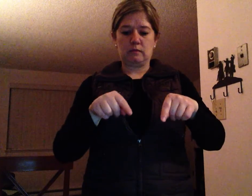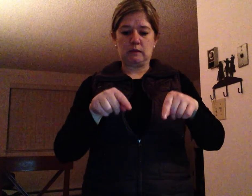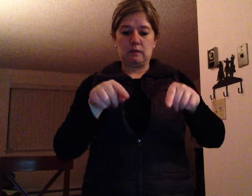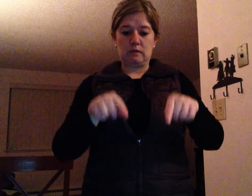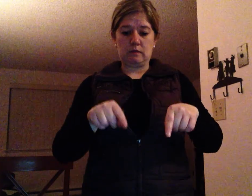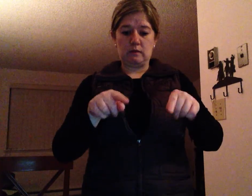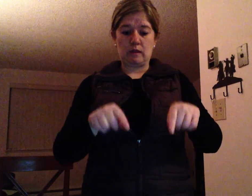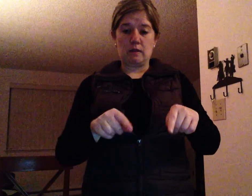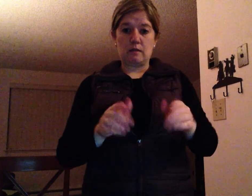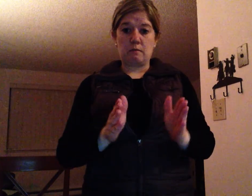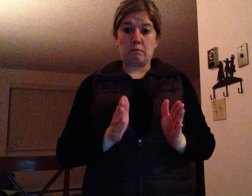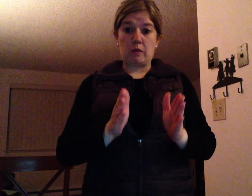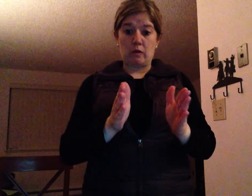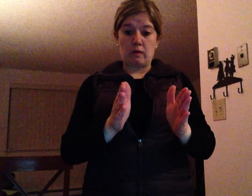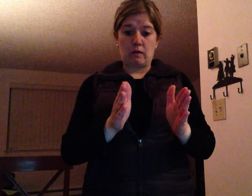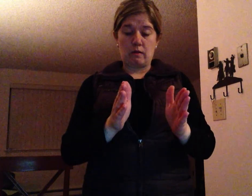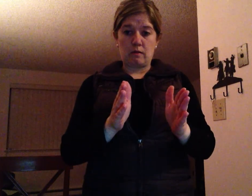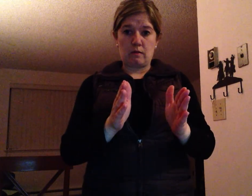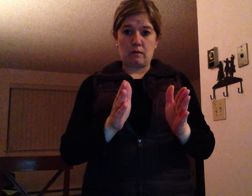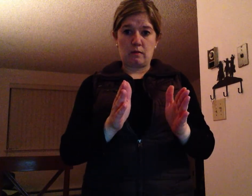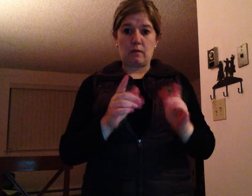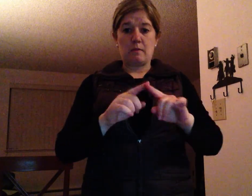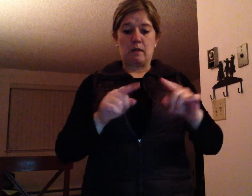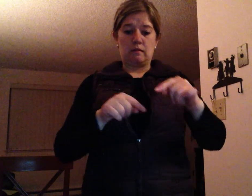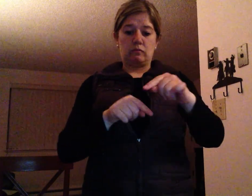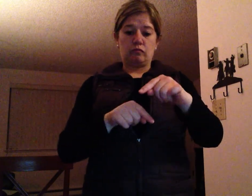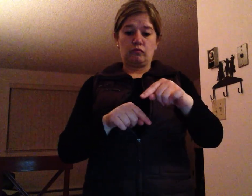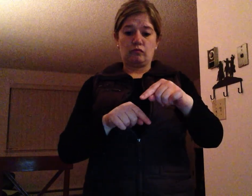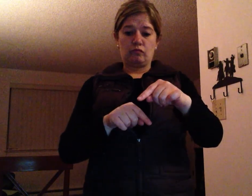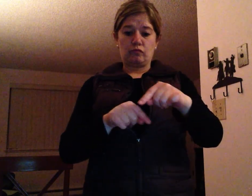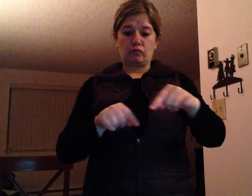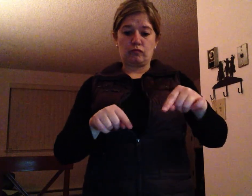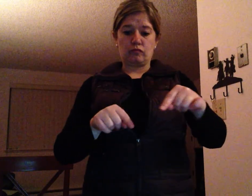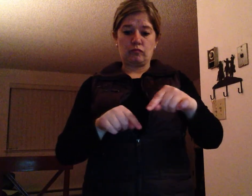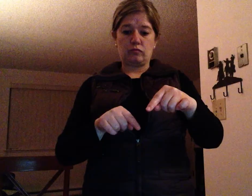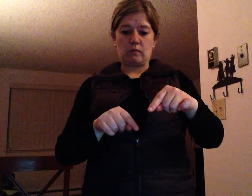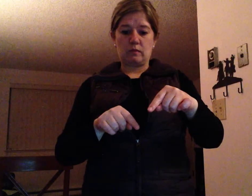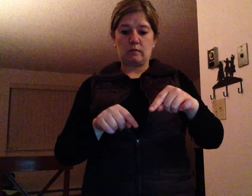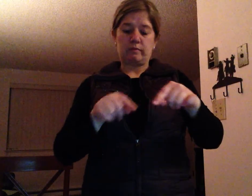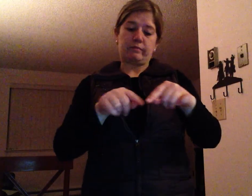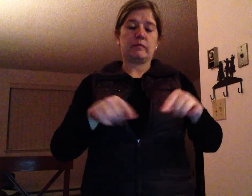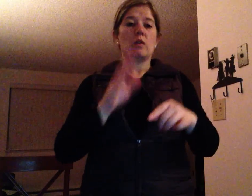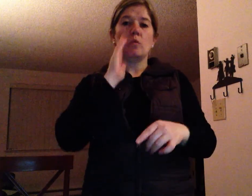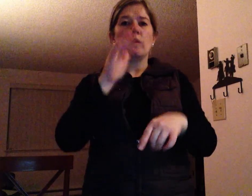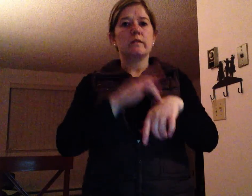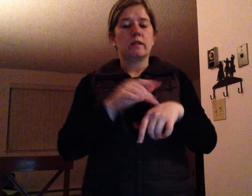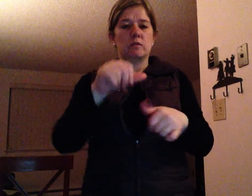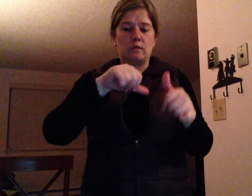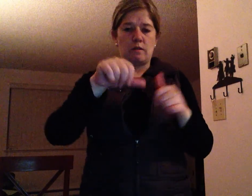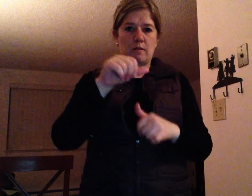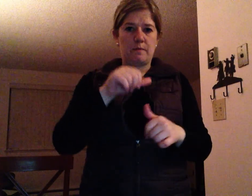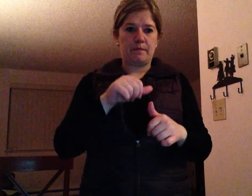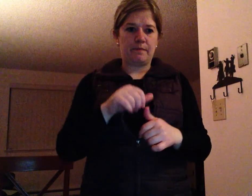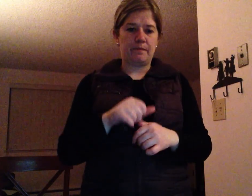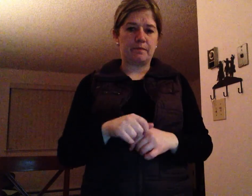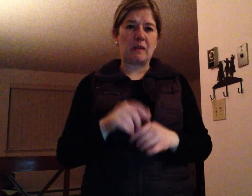would eventually touch if I continued the line. Very good. Those are pattern blocks, and we're going to be learning a whole bunch of things about pattern